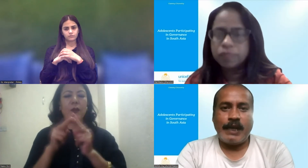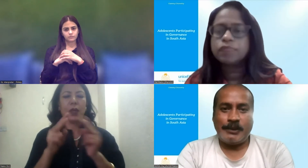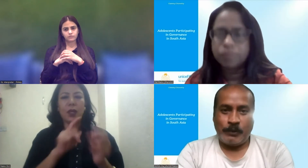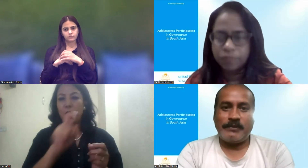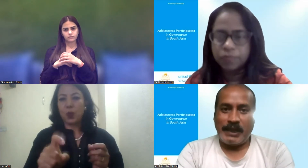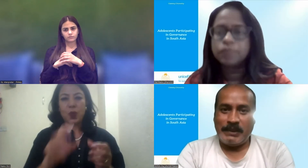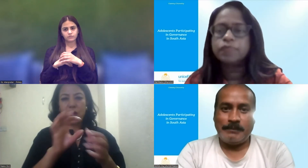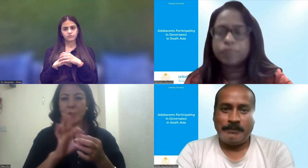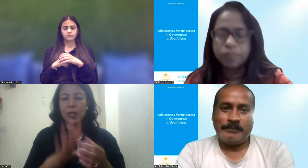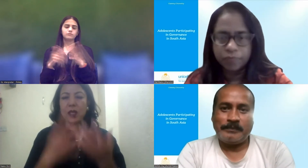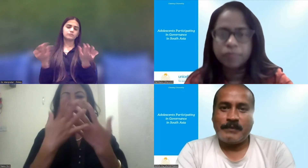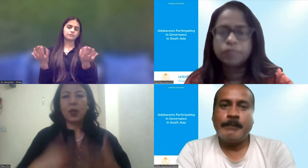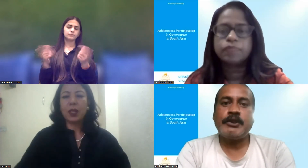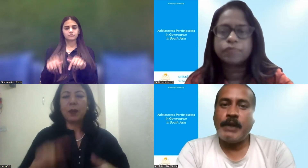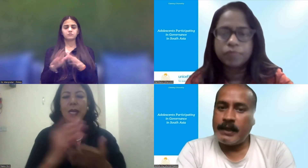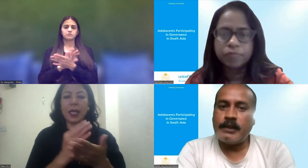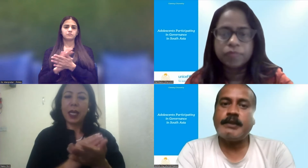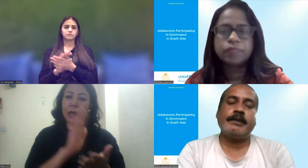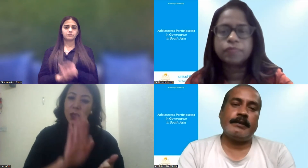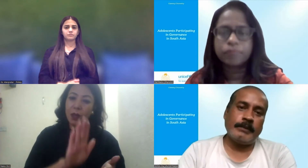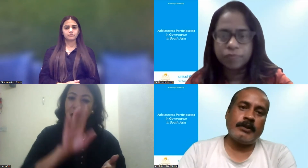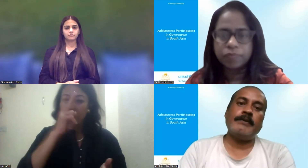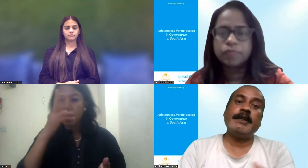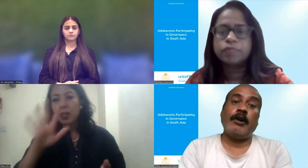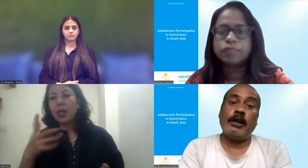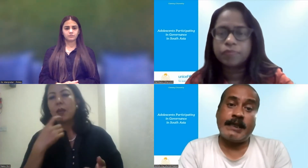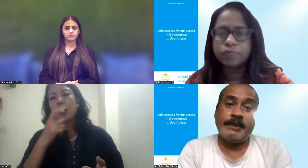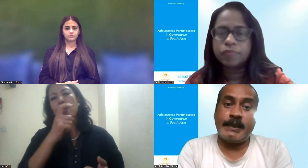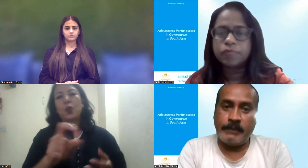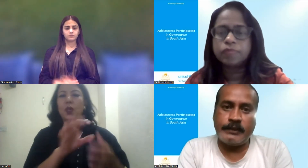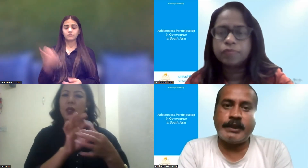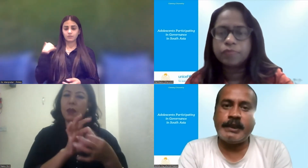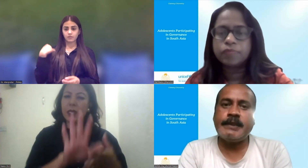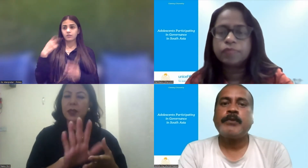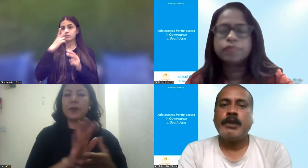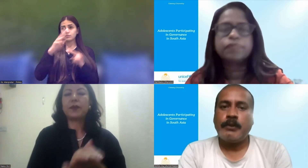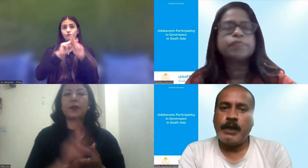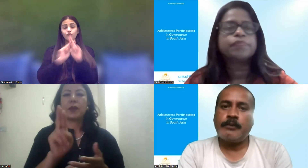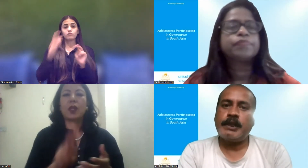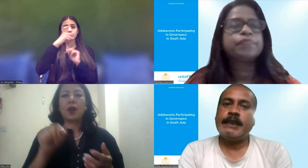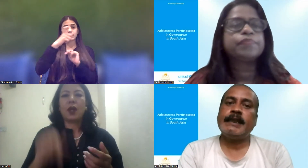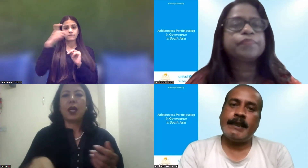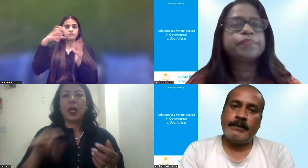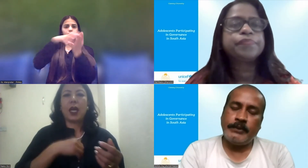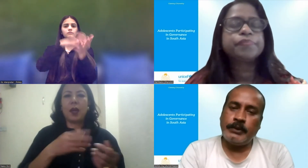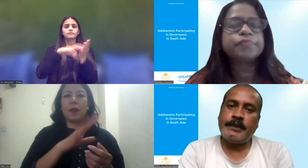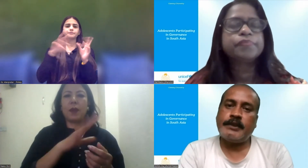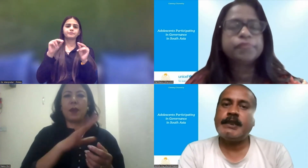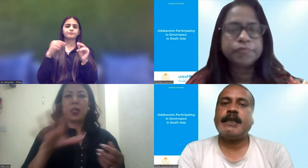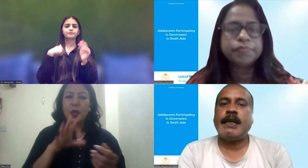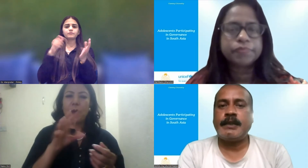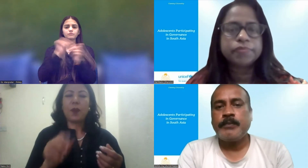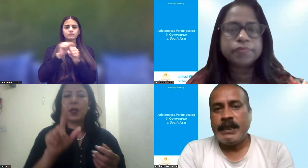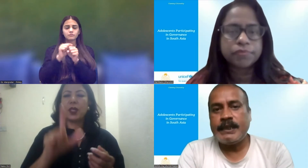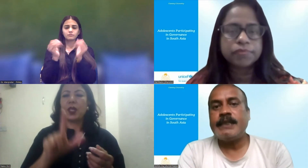That's all at this point of time, yeah. Because we are not covering all 77 districts. We are working in few